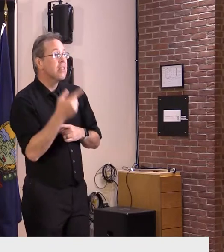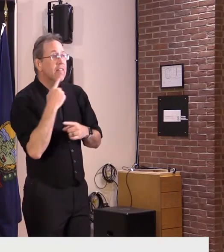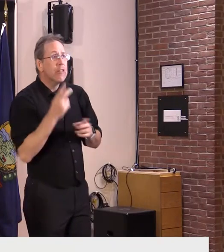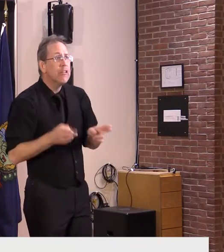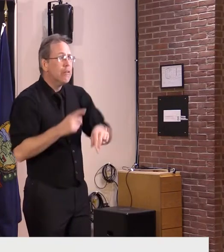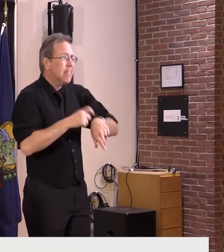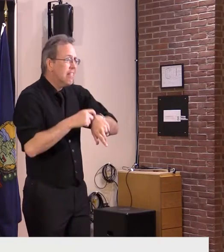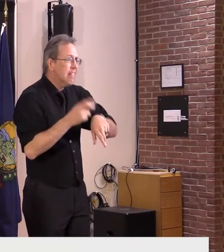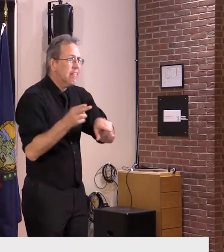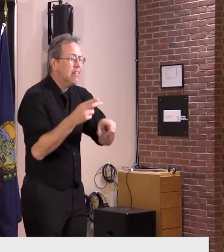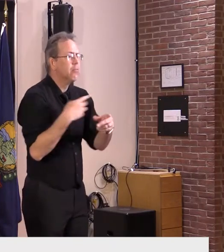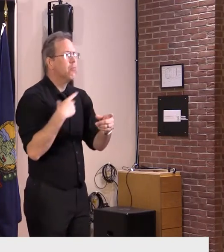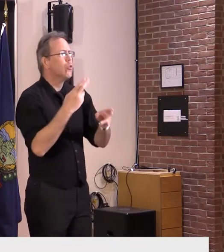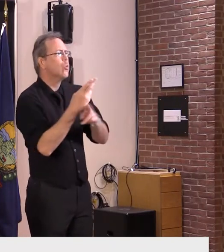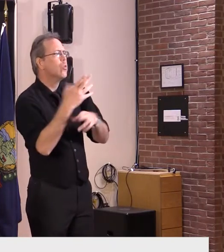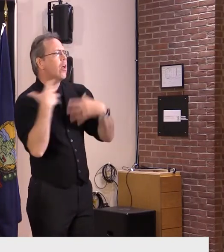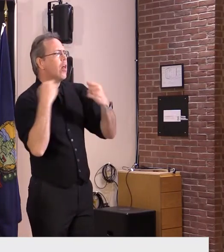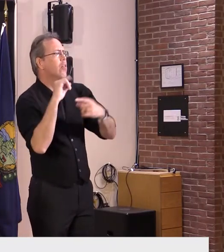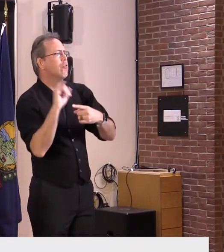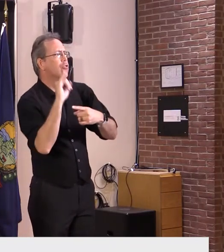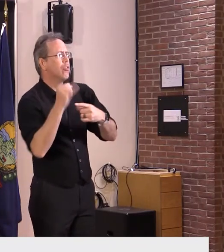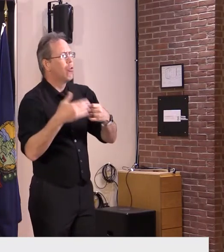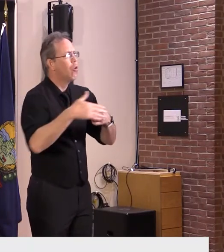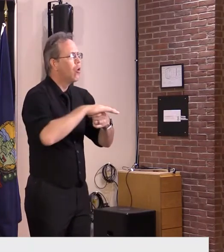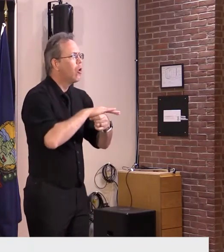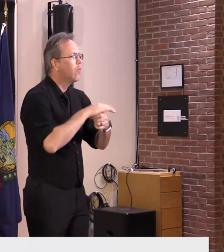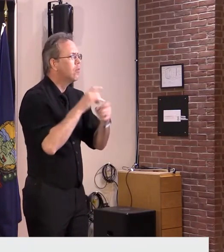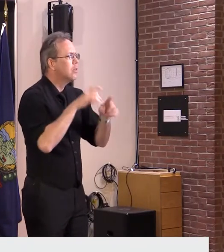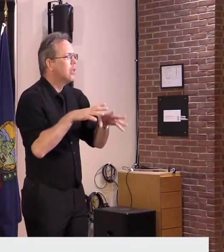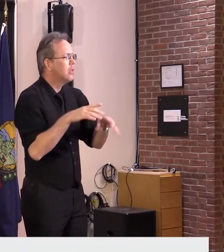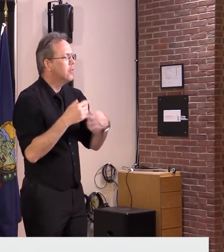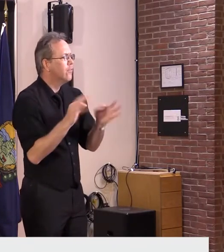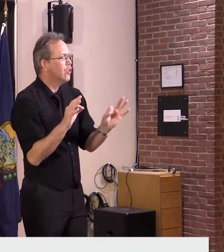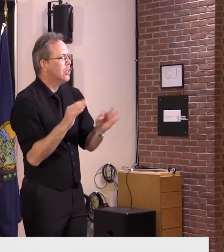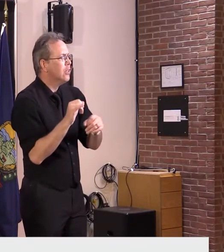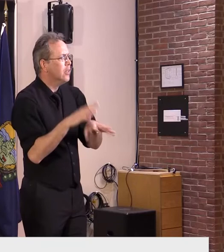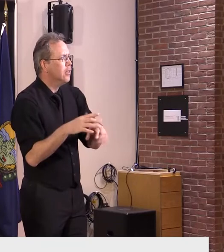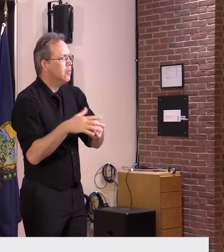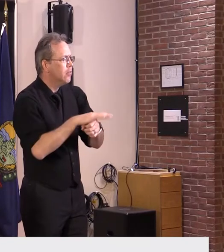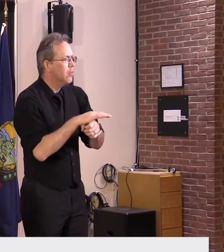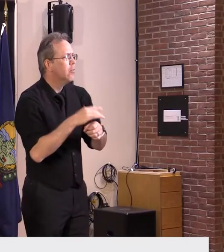that usually covers the cost of up to 8 take-home test kits per month.